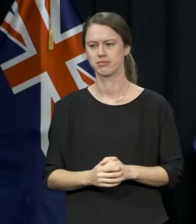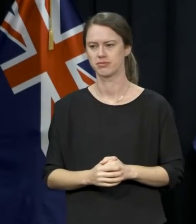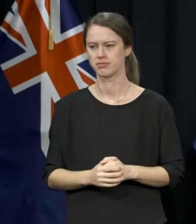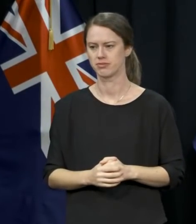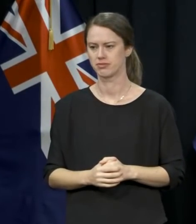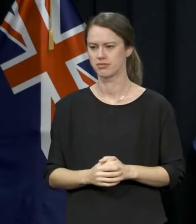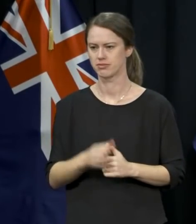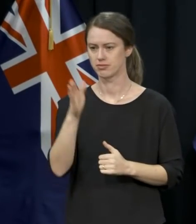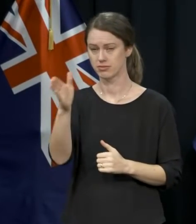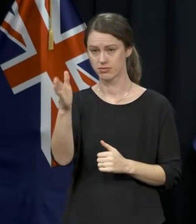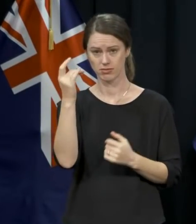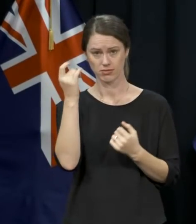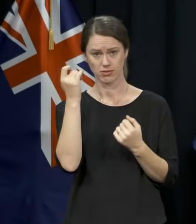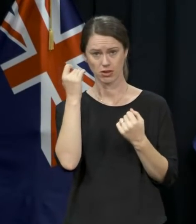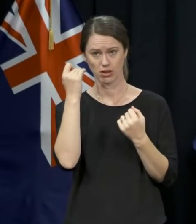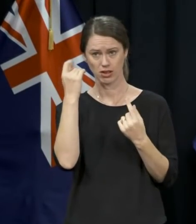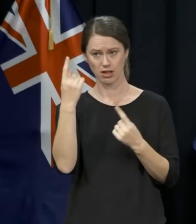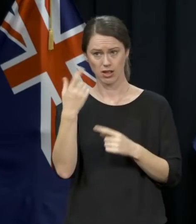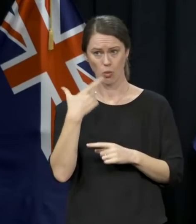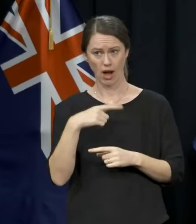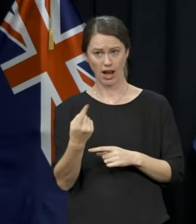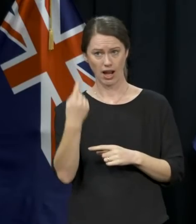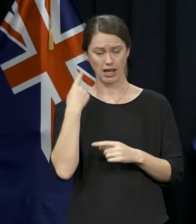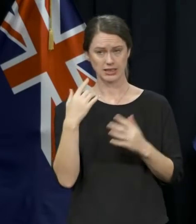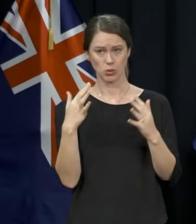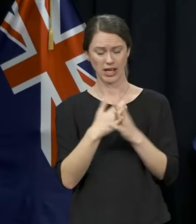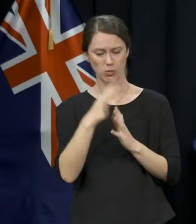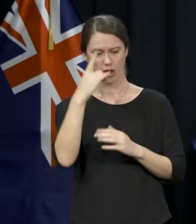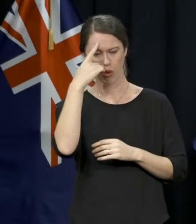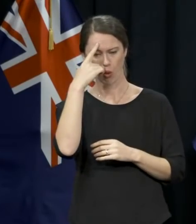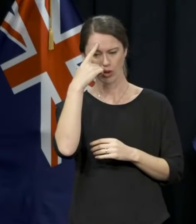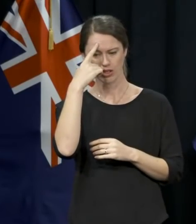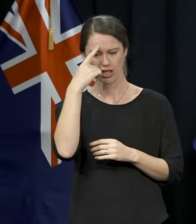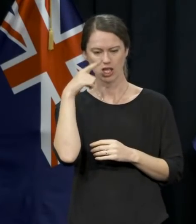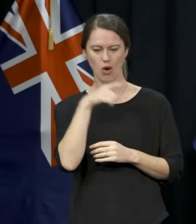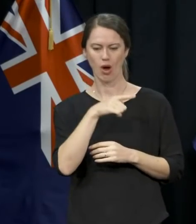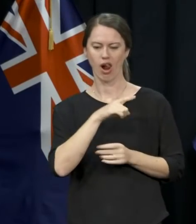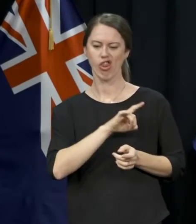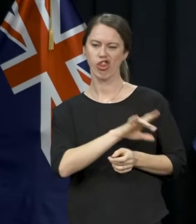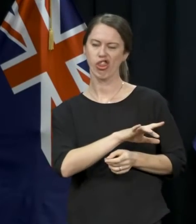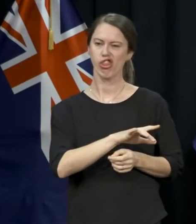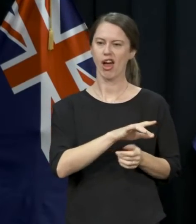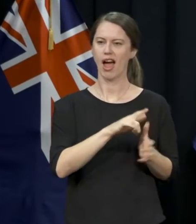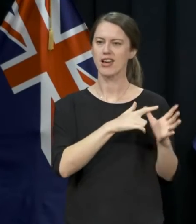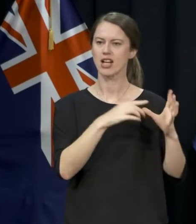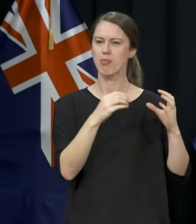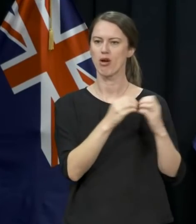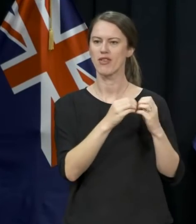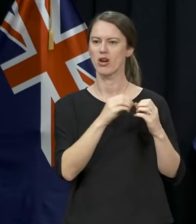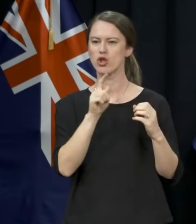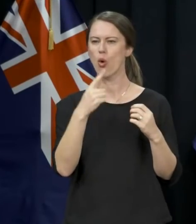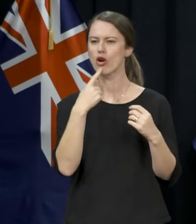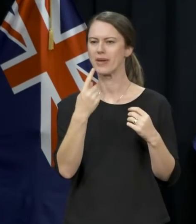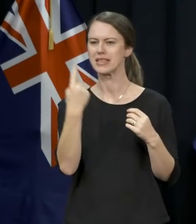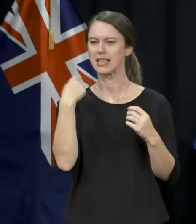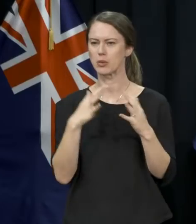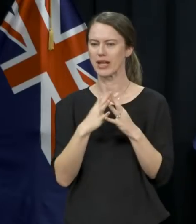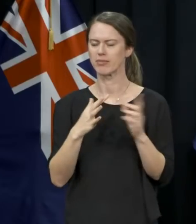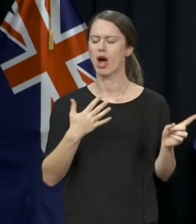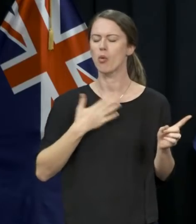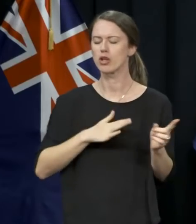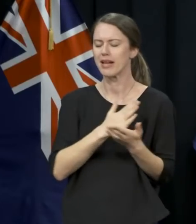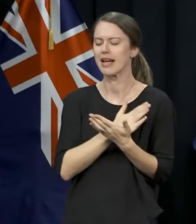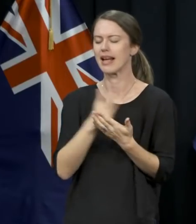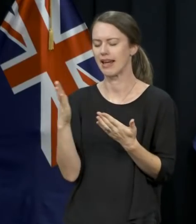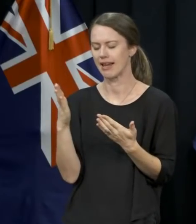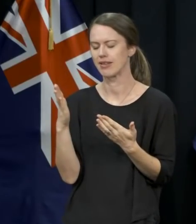the public last week may have interpreted your comments as throwing Ashley Bloomfield under the bus. Look, I just want to be really clear about what